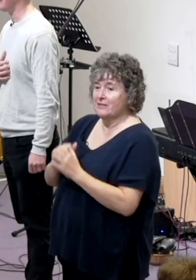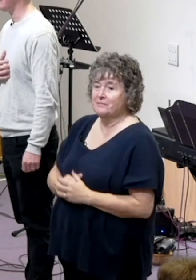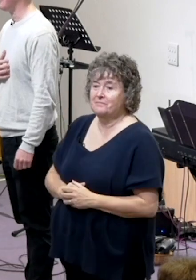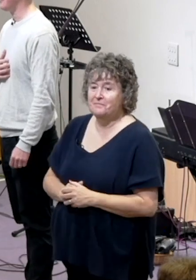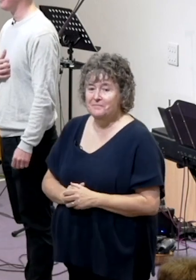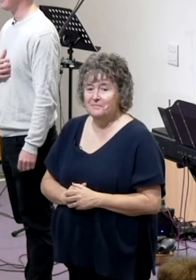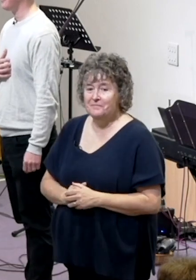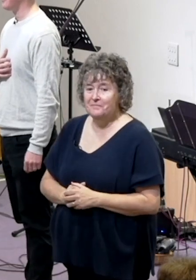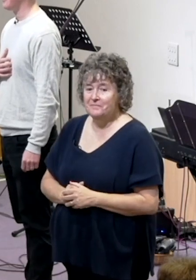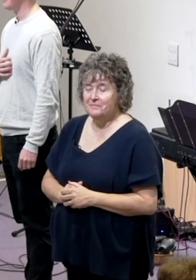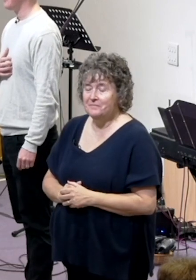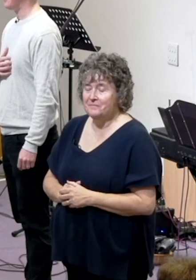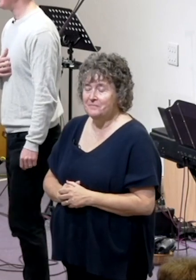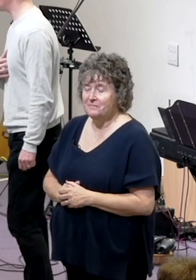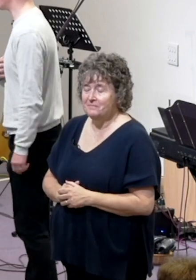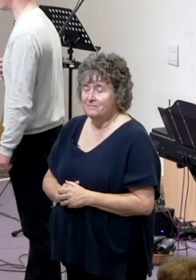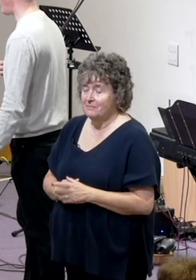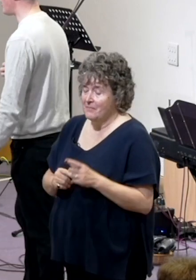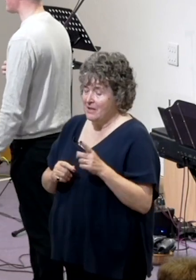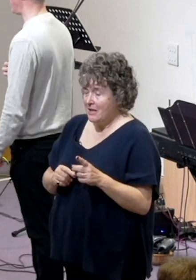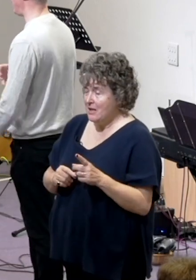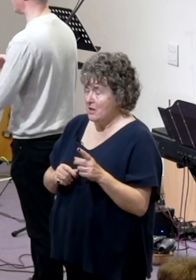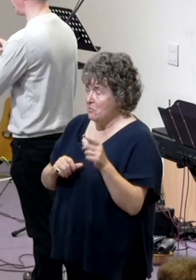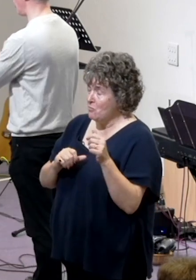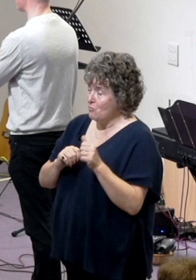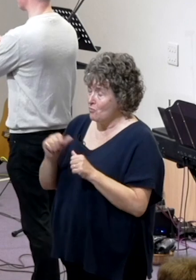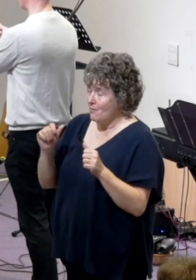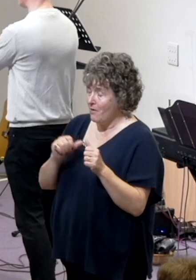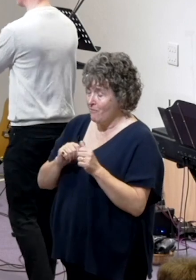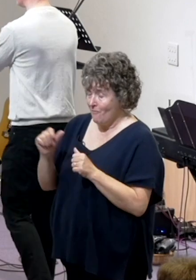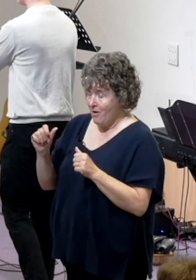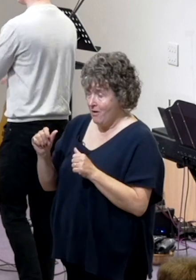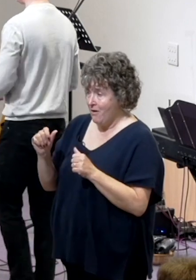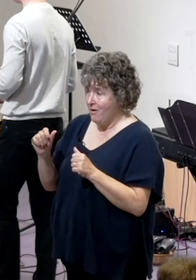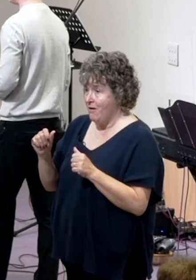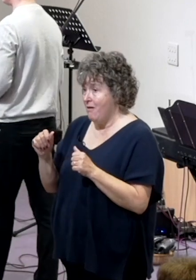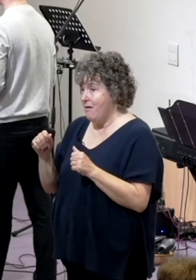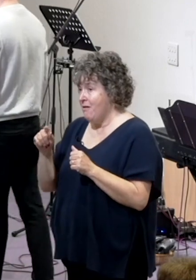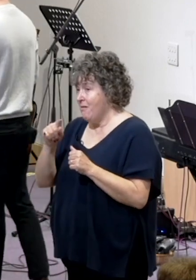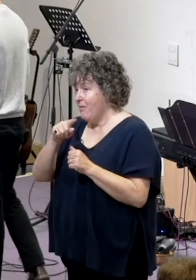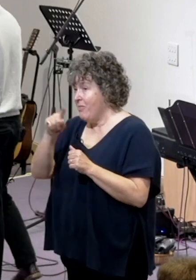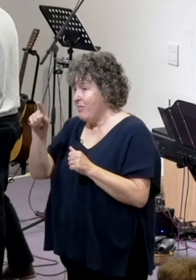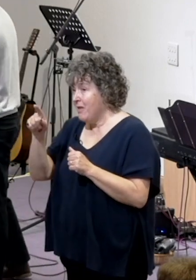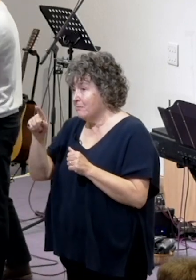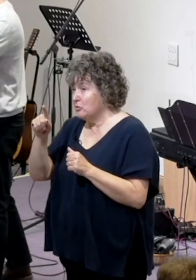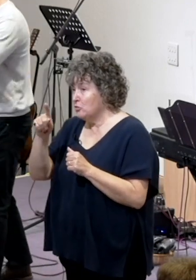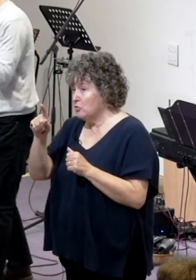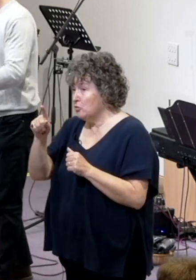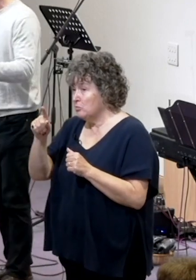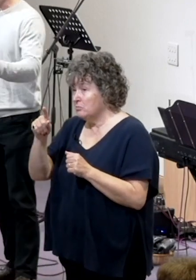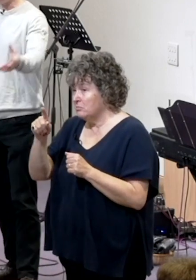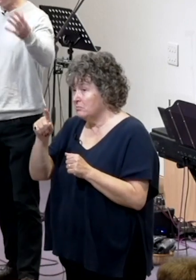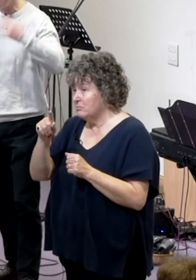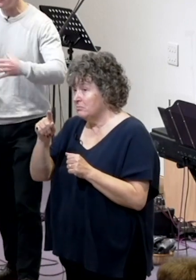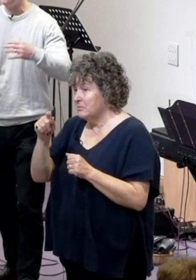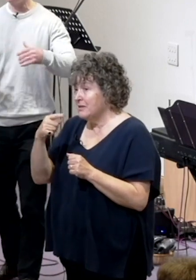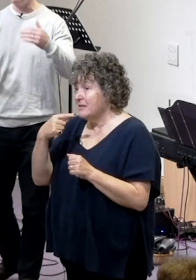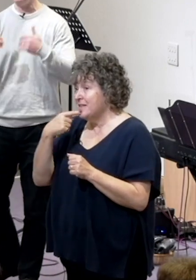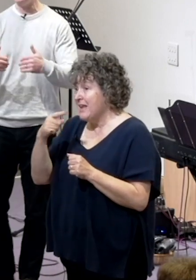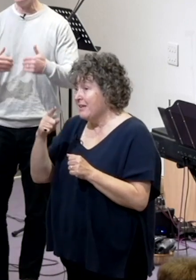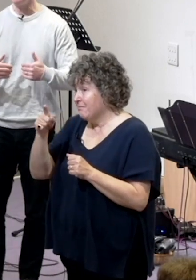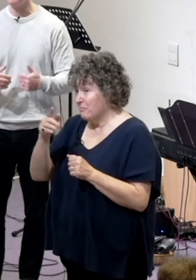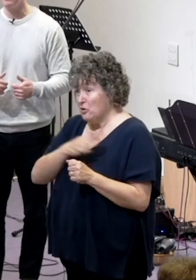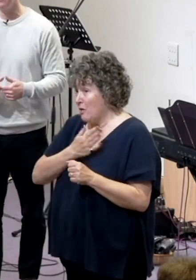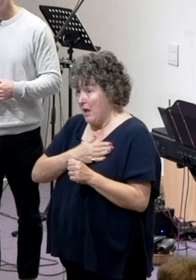worthwhile. That he would rather pay a cost socially for obeying God than miss out on the blessings